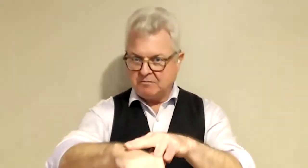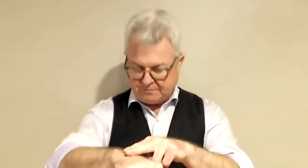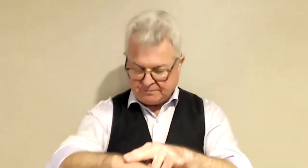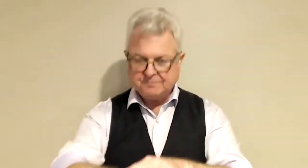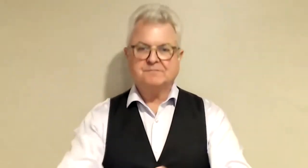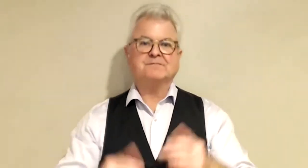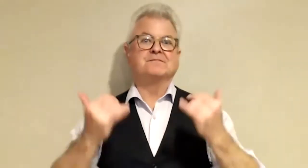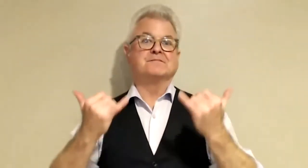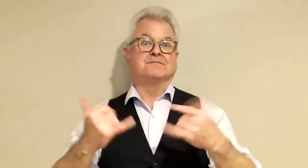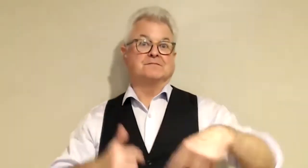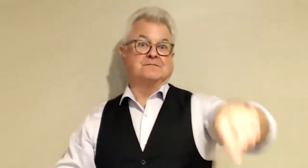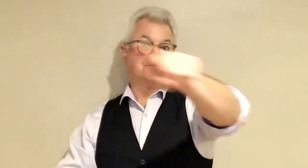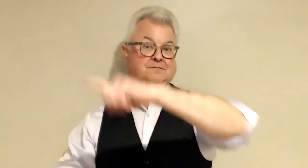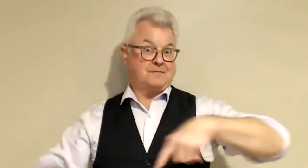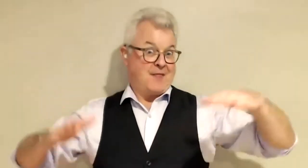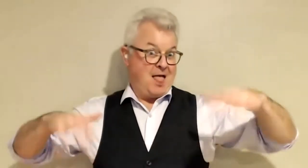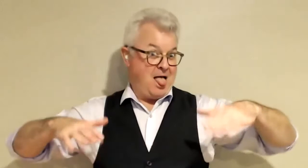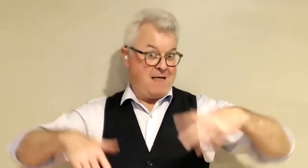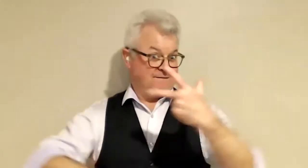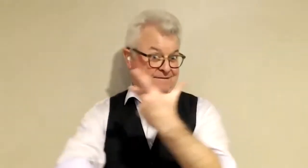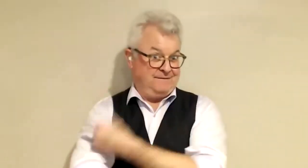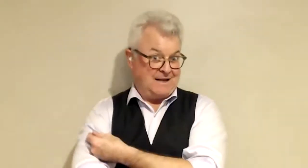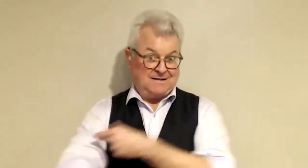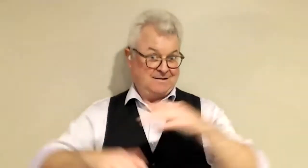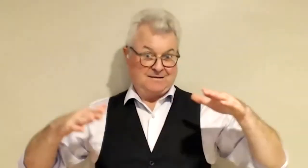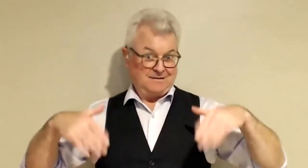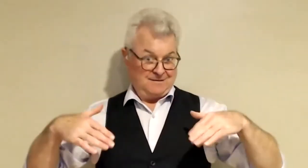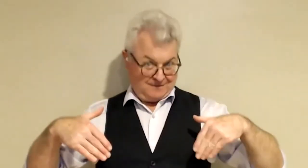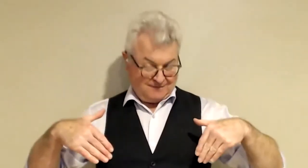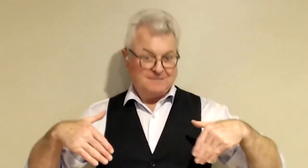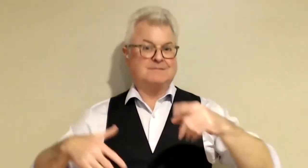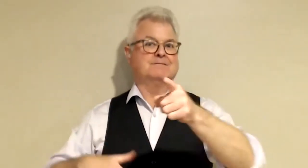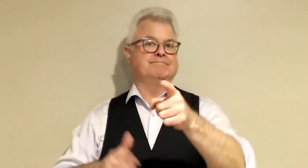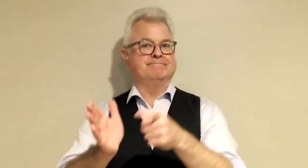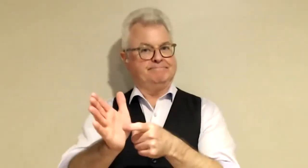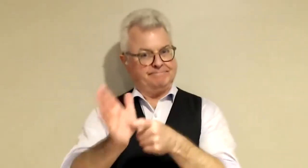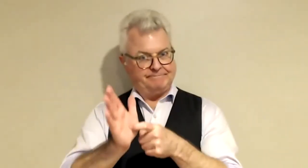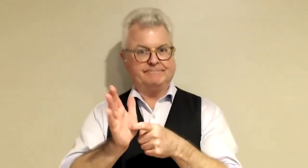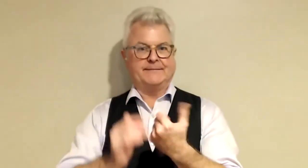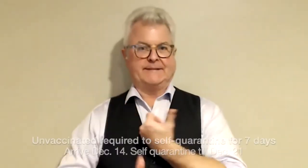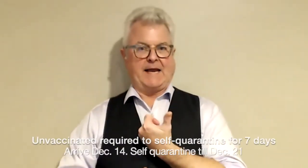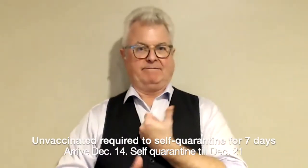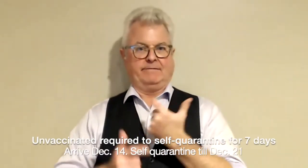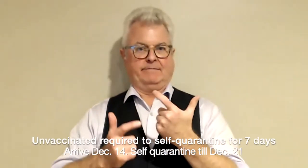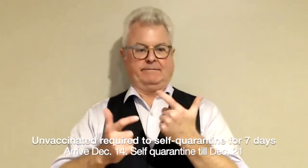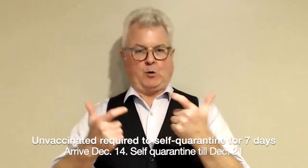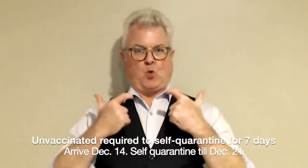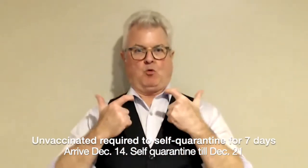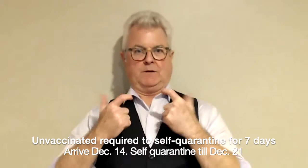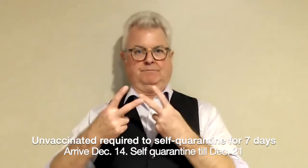Okay, you'll be allowed to go back to your home and out into public again. Now, those who have not been vaccinated will be